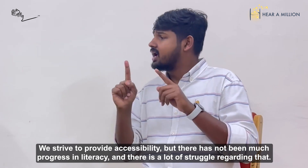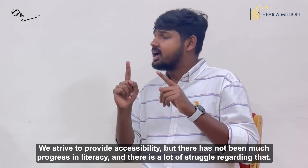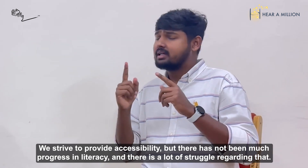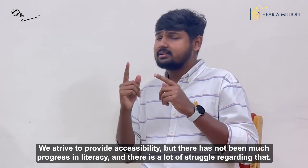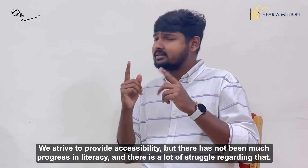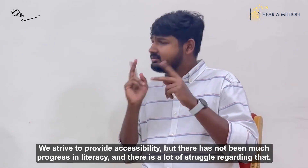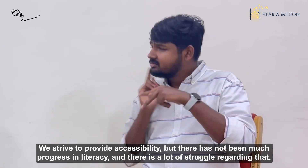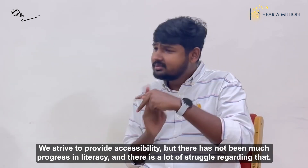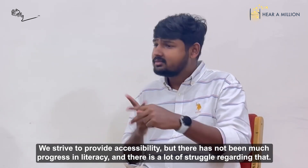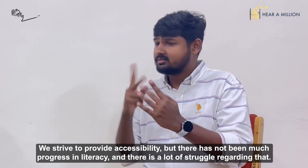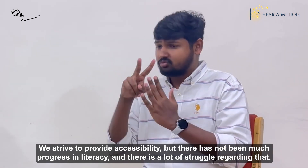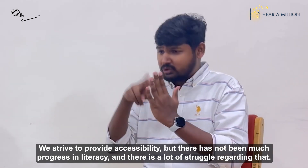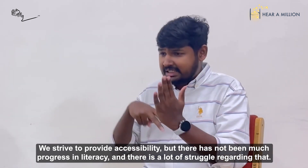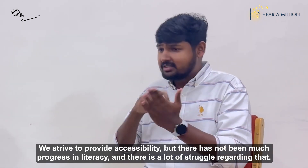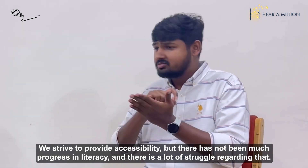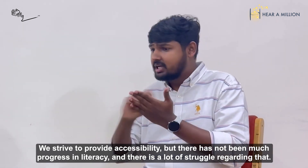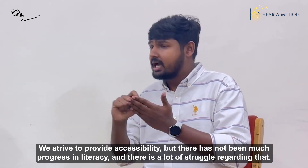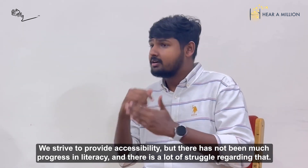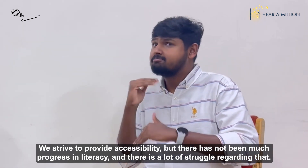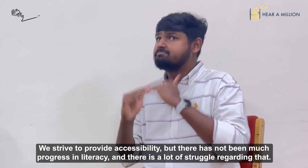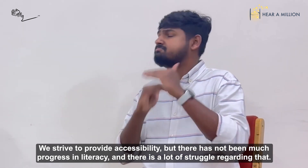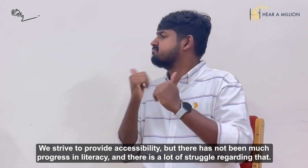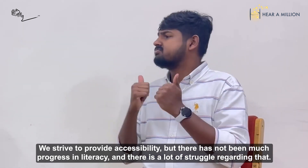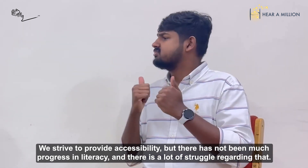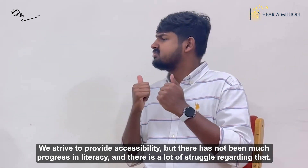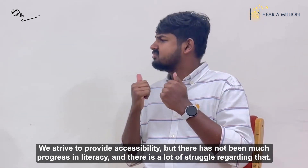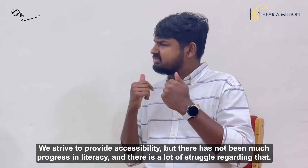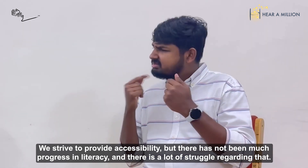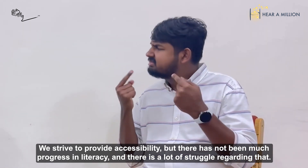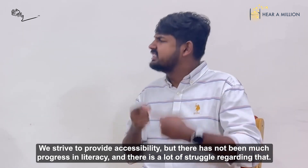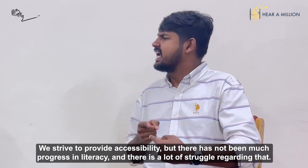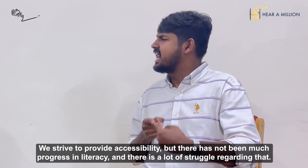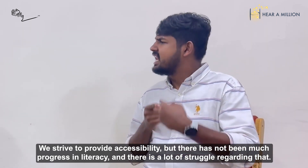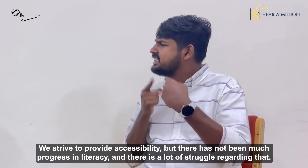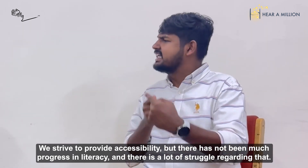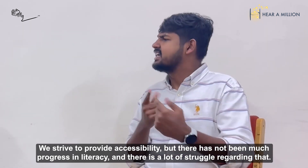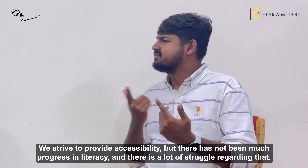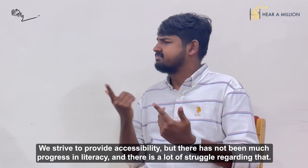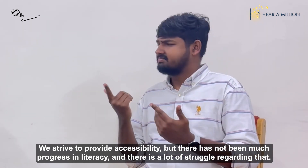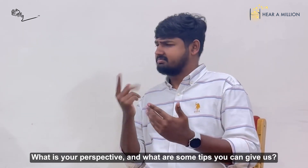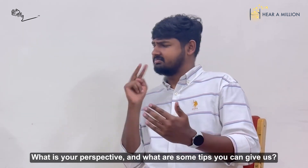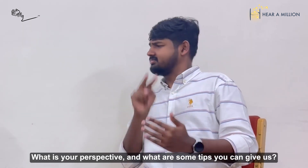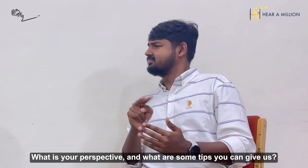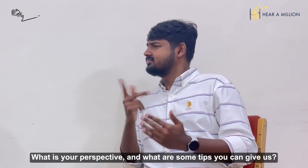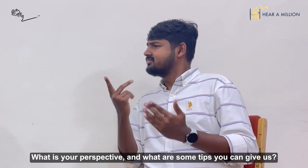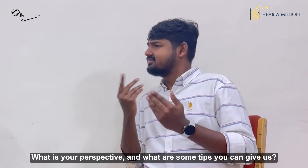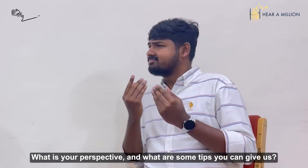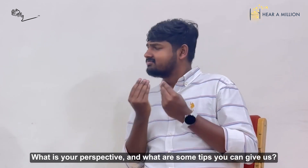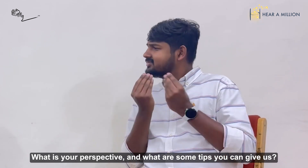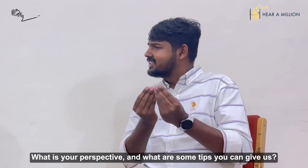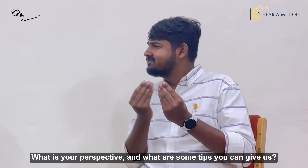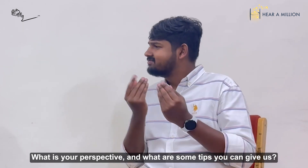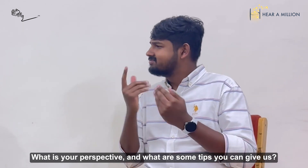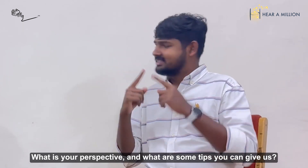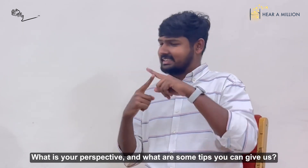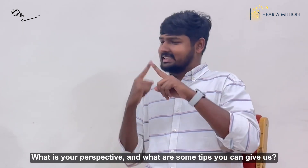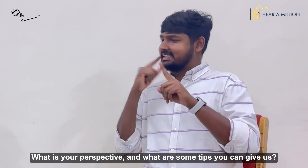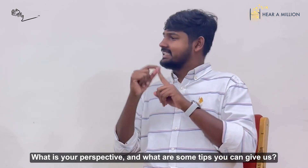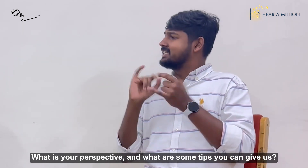We strive to provide accessibility, but there has not been much progress in literacy, and there's a lot more to do. What is your perspective, and